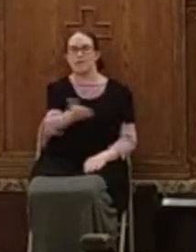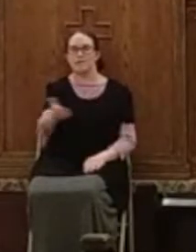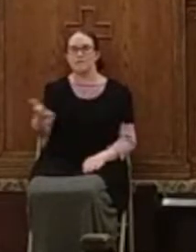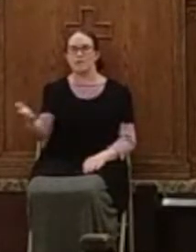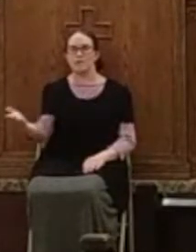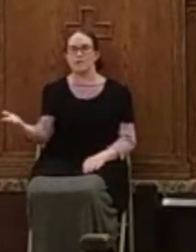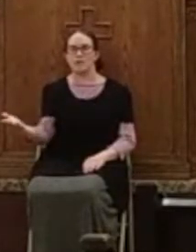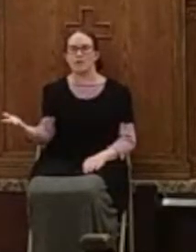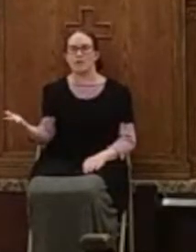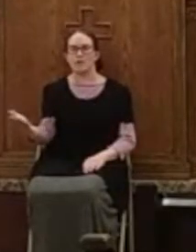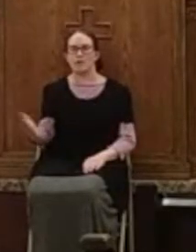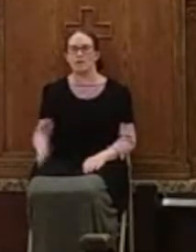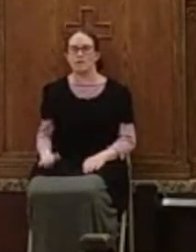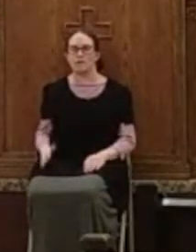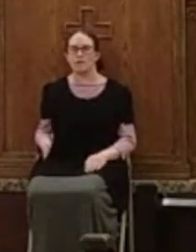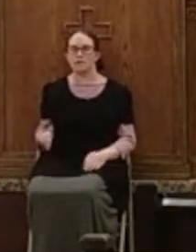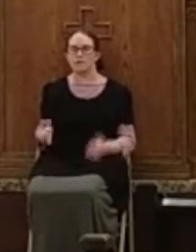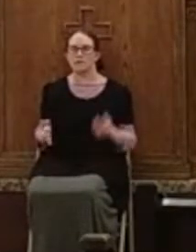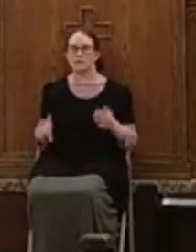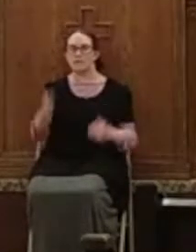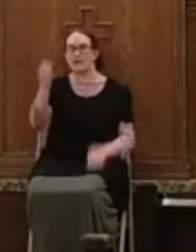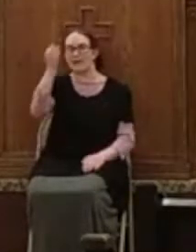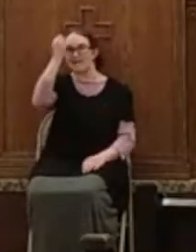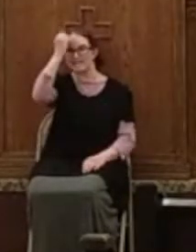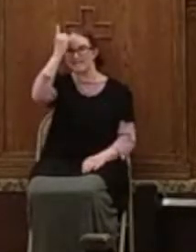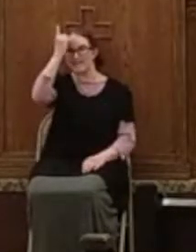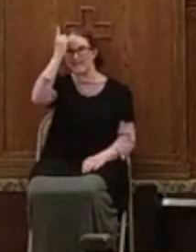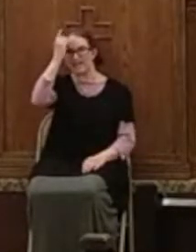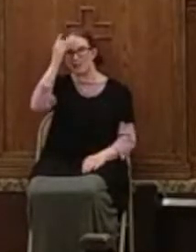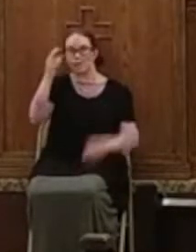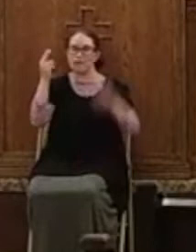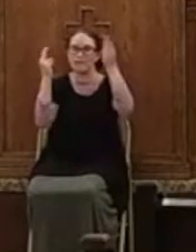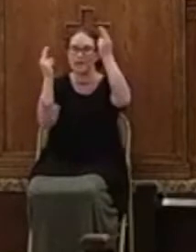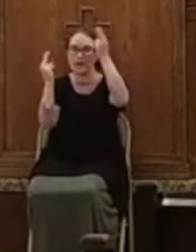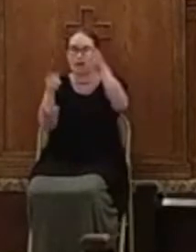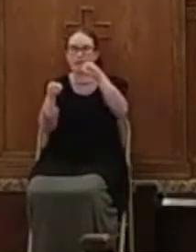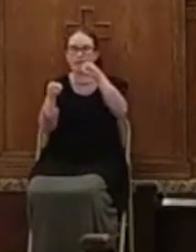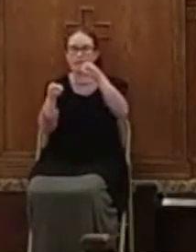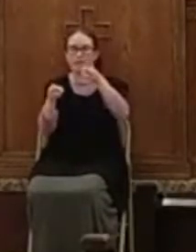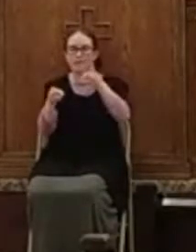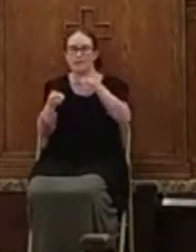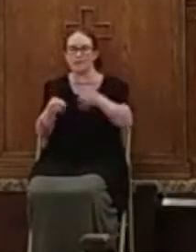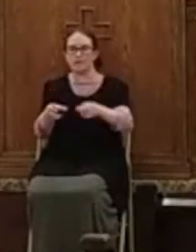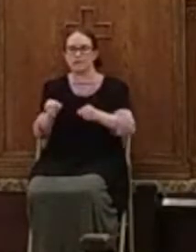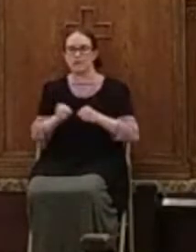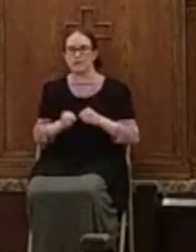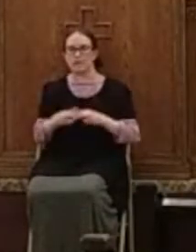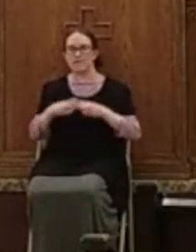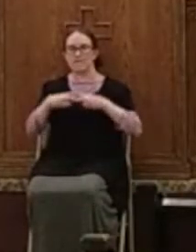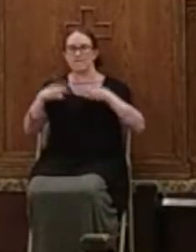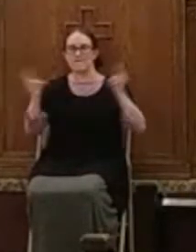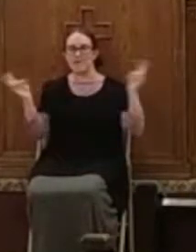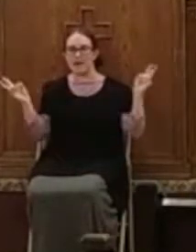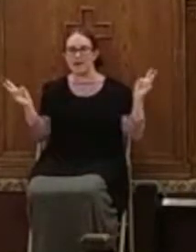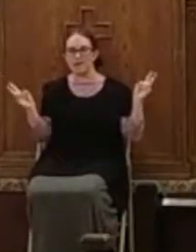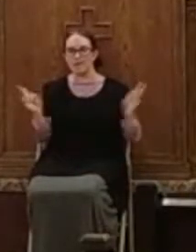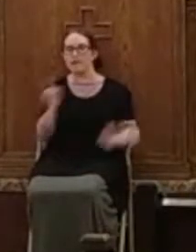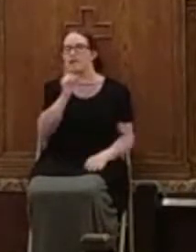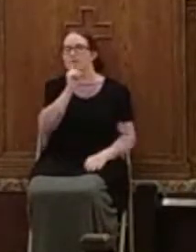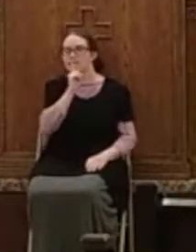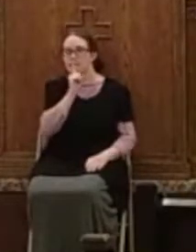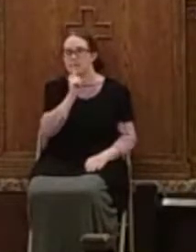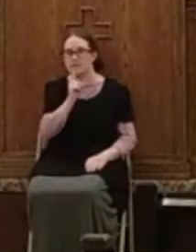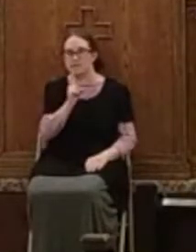everyone that had any idea of what's going on took it tremendously